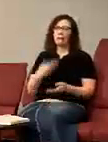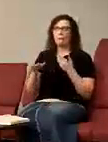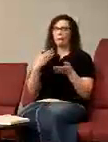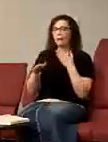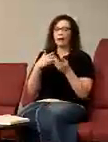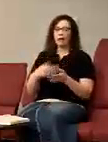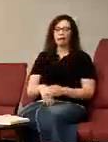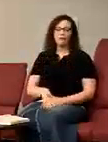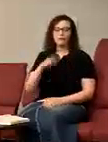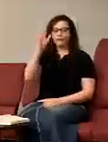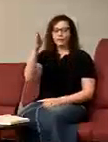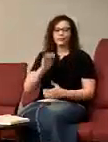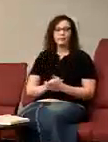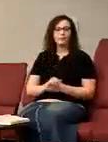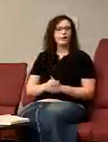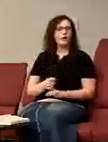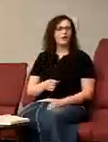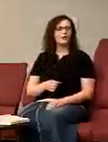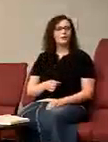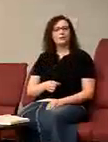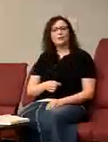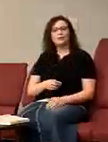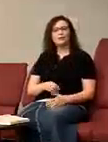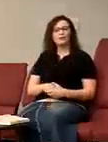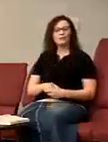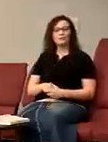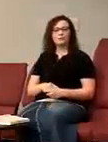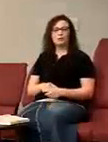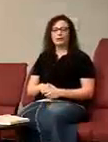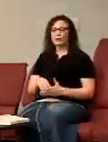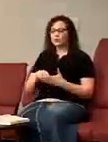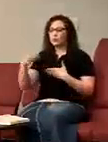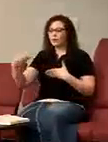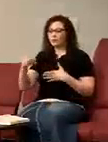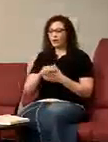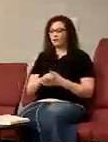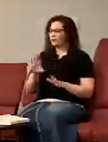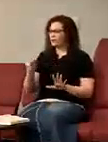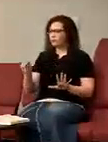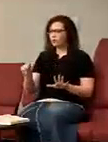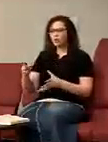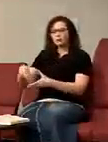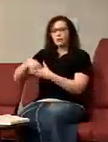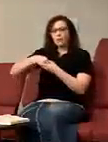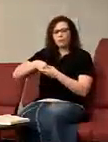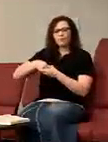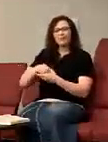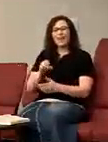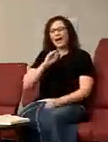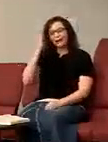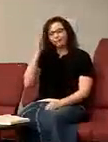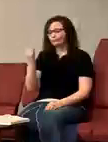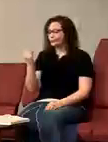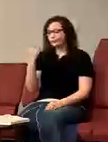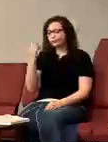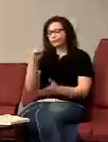And then she went to take off. And I said, whoa, whoa, whoa, you can't do that. You have to hold my hand. And I said, I know you don't understand this, but you